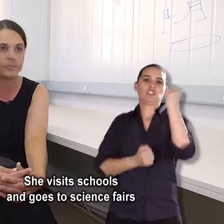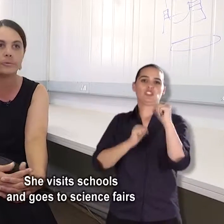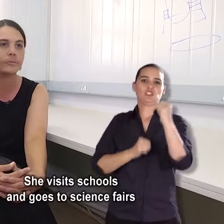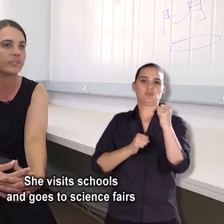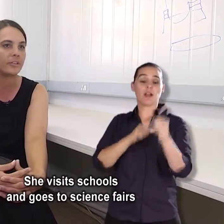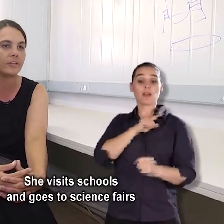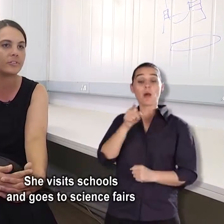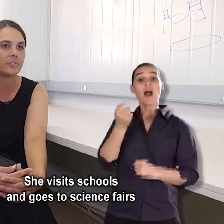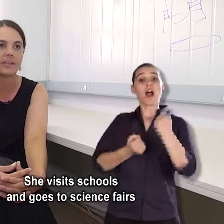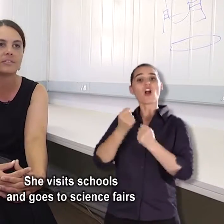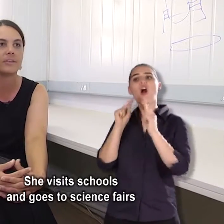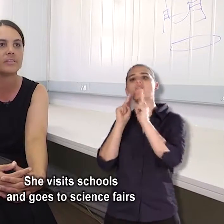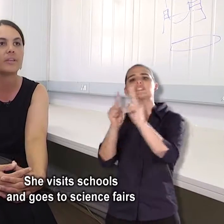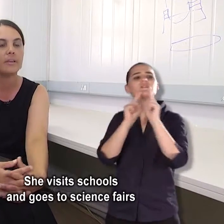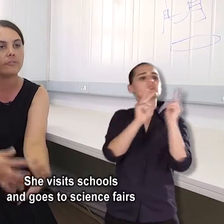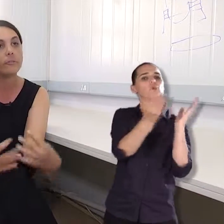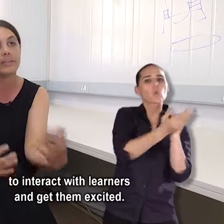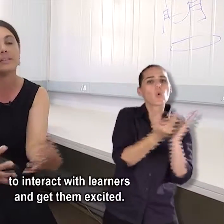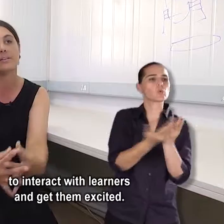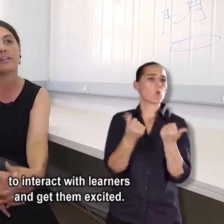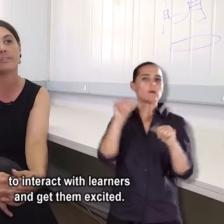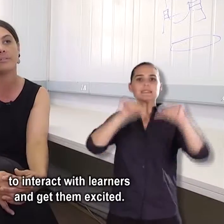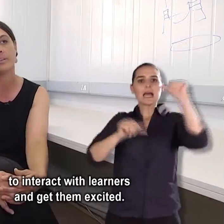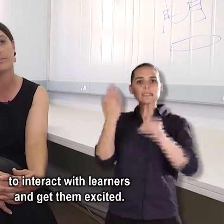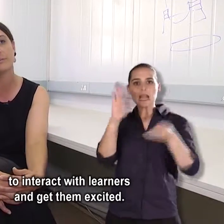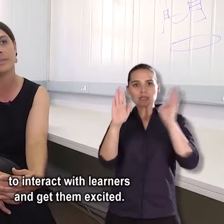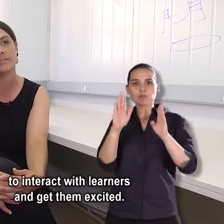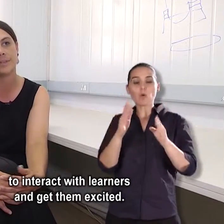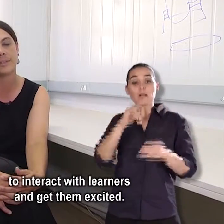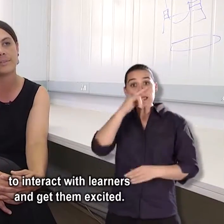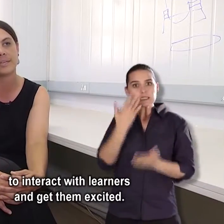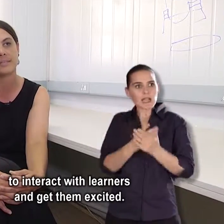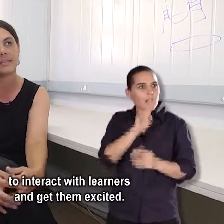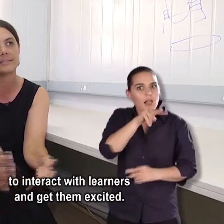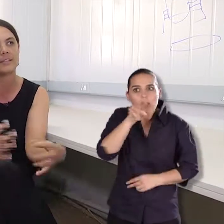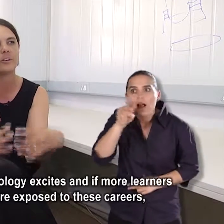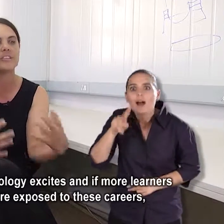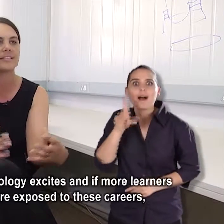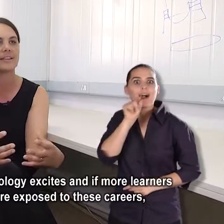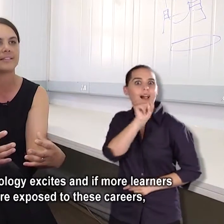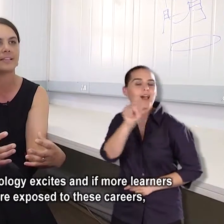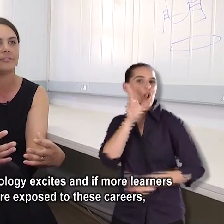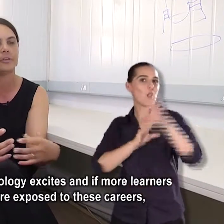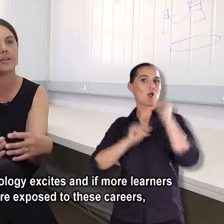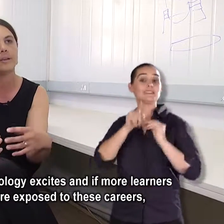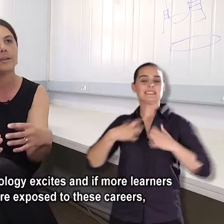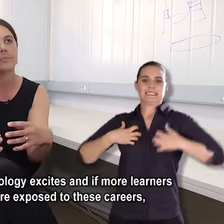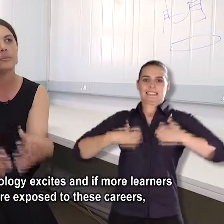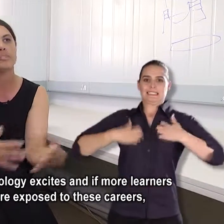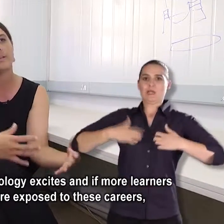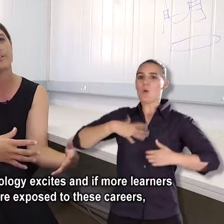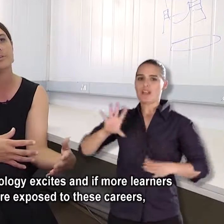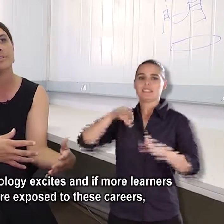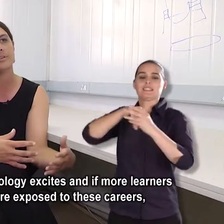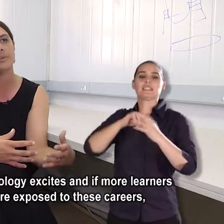she visits schools and she goes to science fairs for that interaction with school kids to get them excited. And technology excites, and if you can